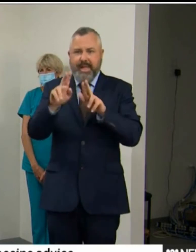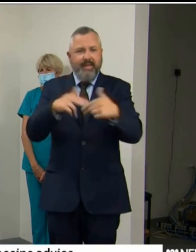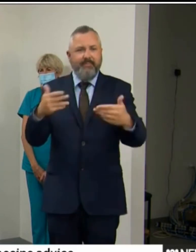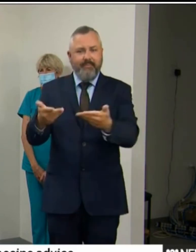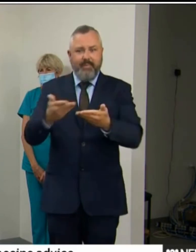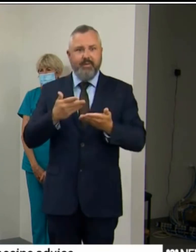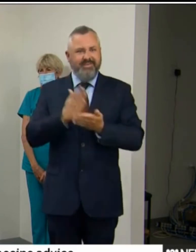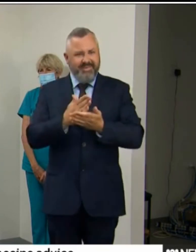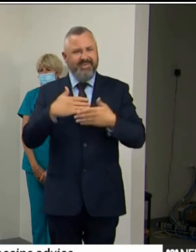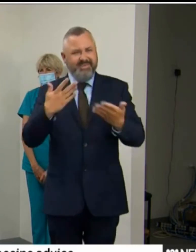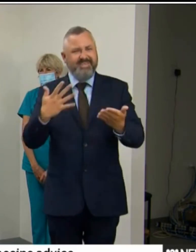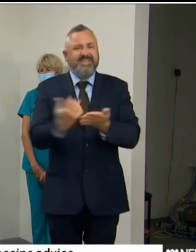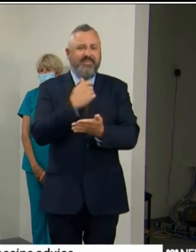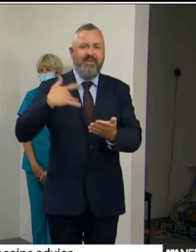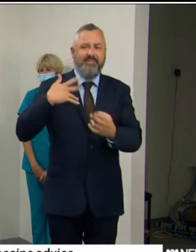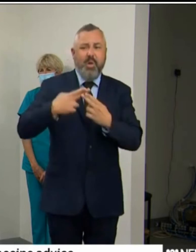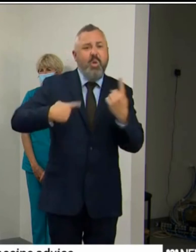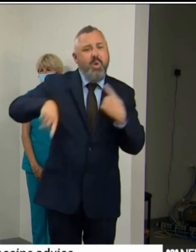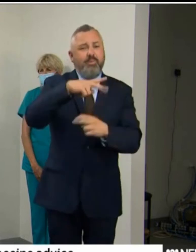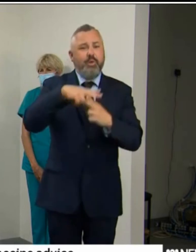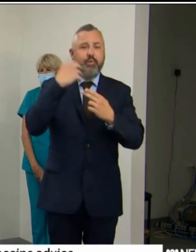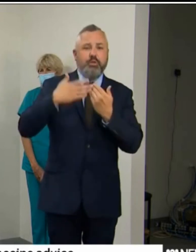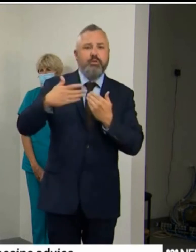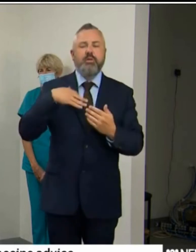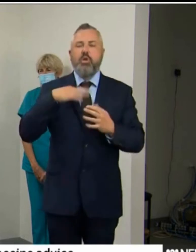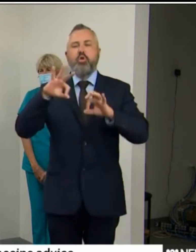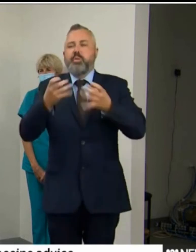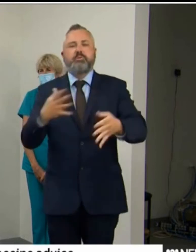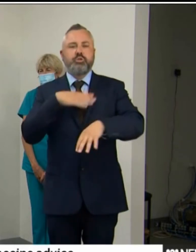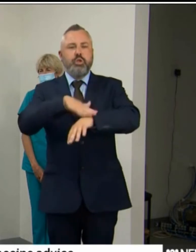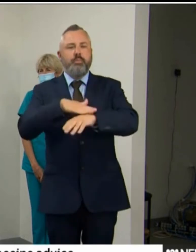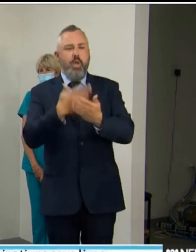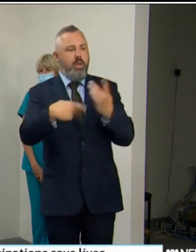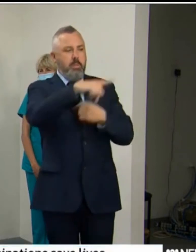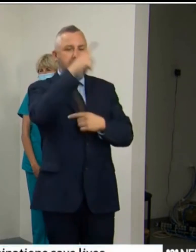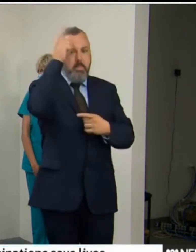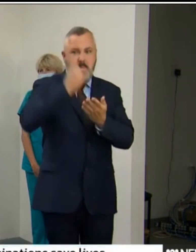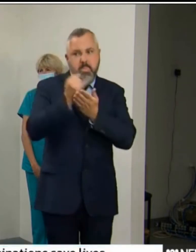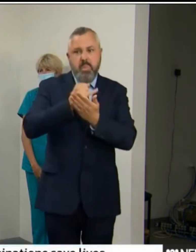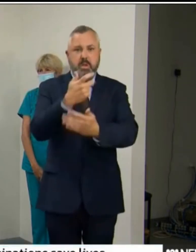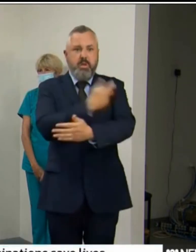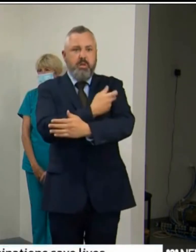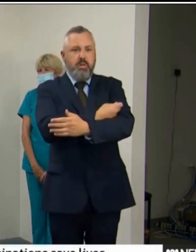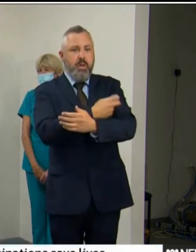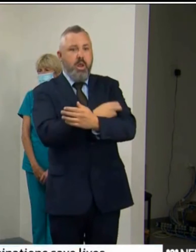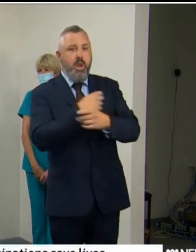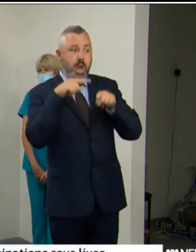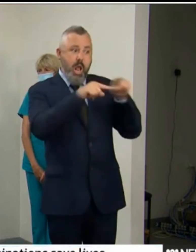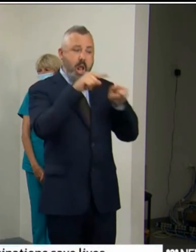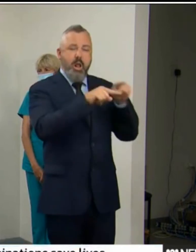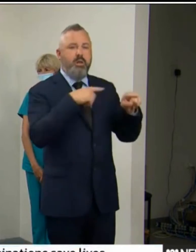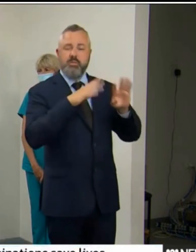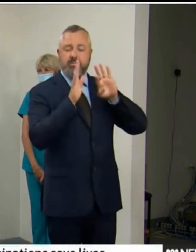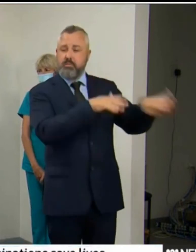to the future. So we've got no time for their conspiracy theories. We don't want to elevate them. Our real focus, and this is the point